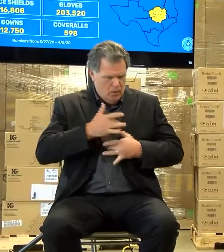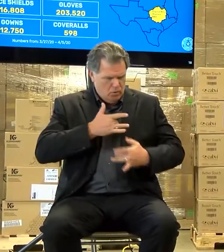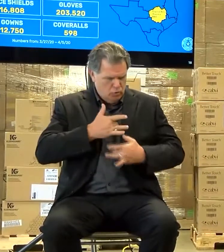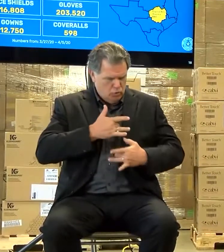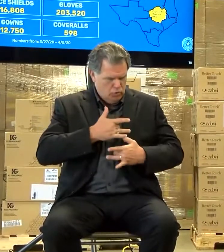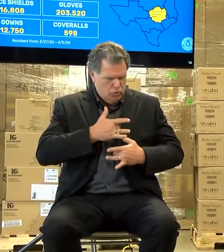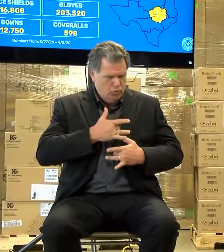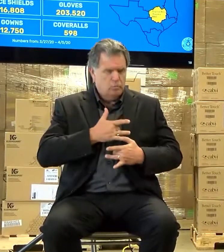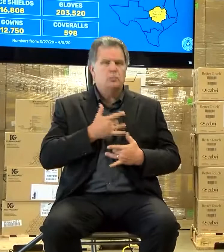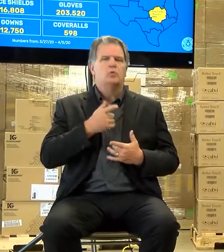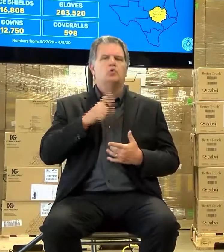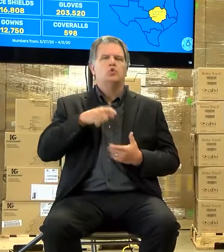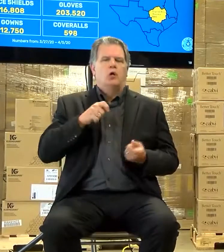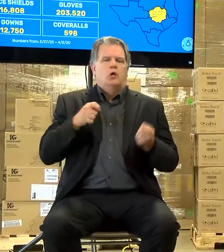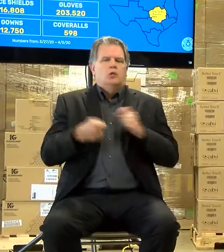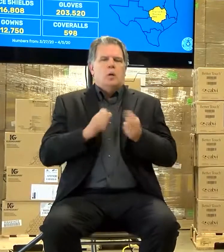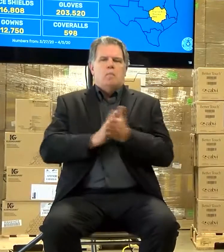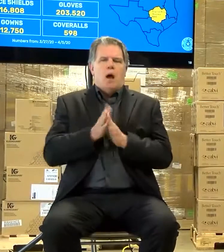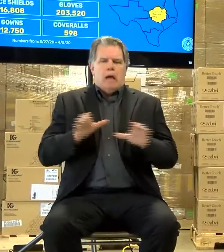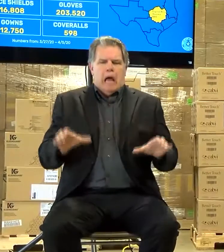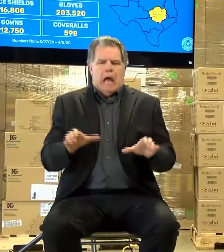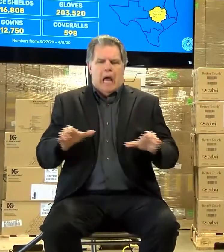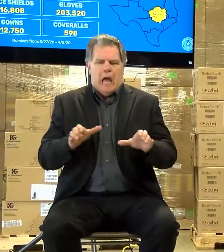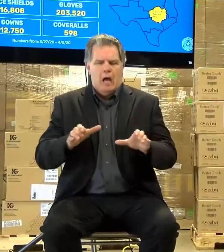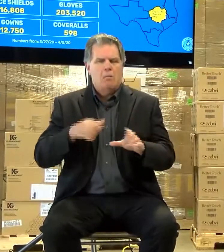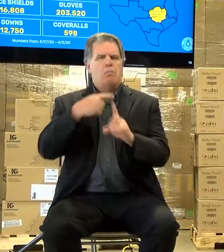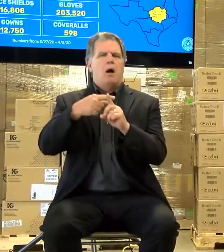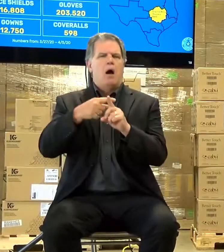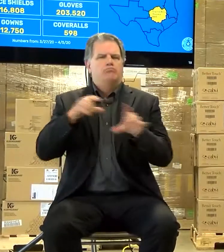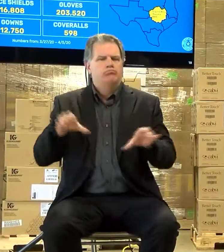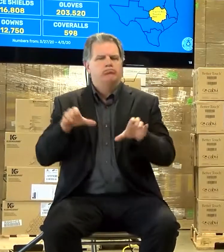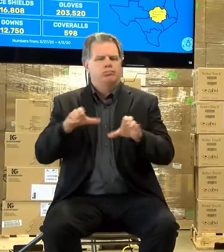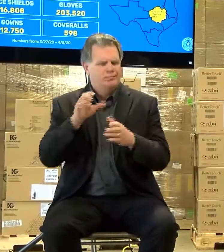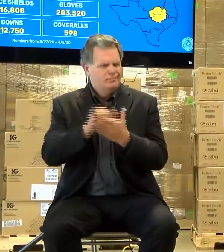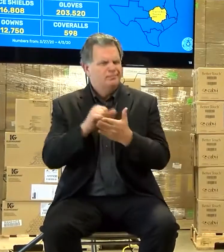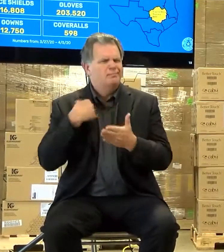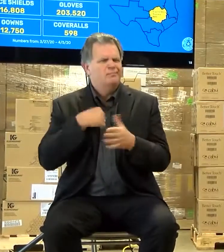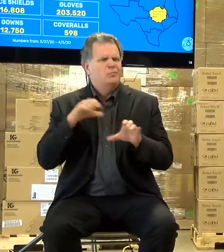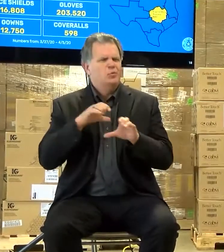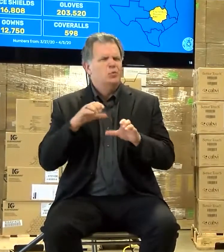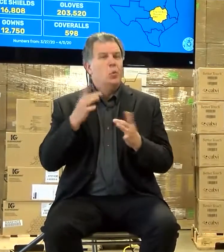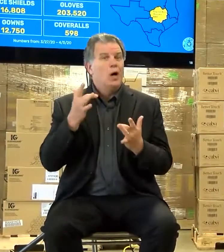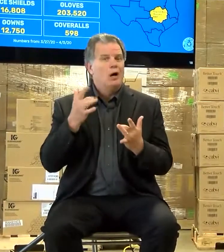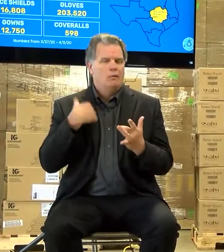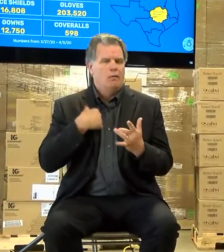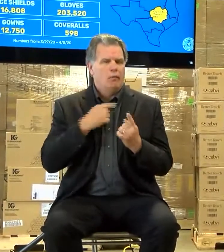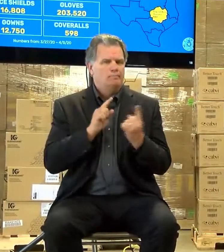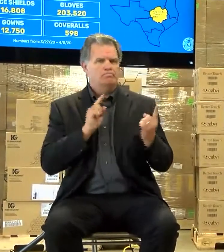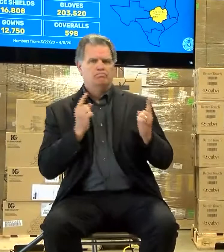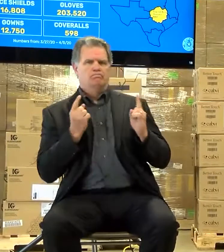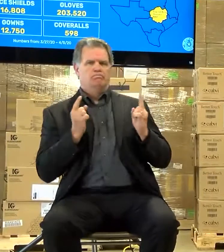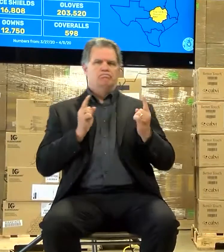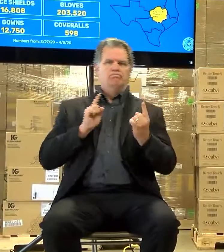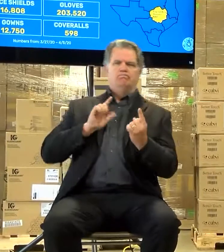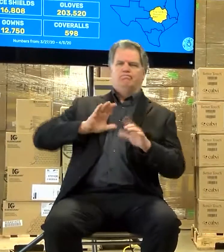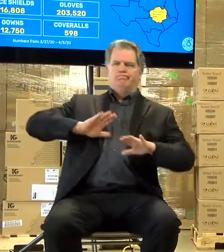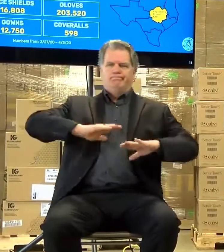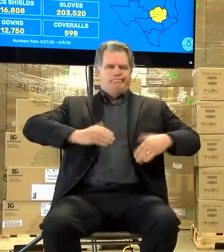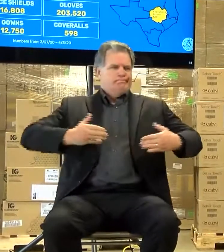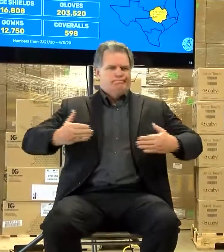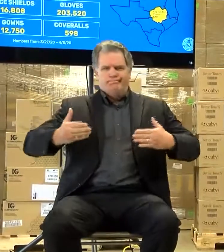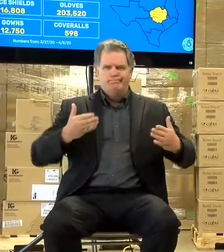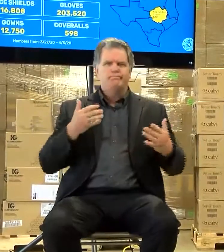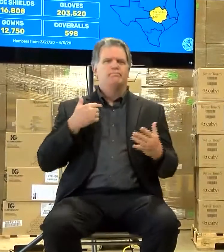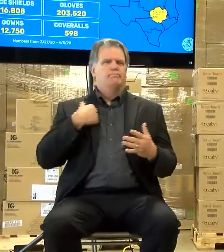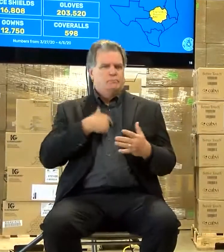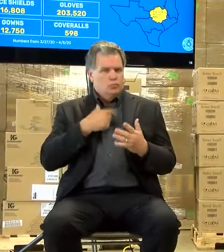useful action. And that is exactly what we've been doing. That is exactly what social distancing is all about. That is exactly what now the recommendation to